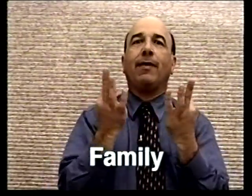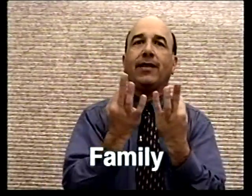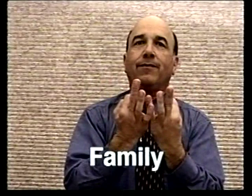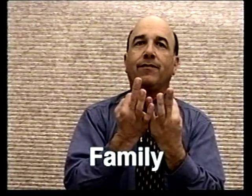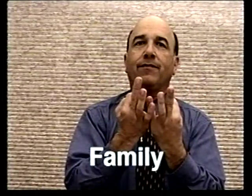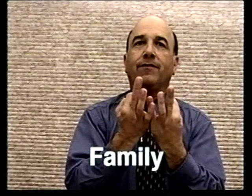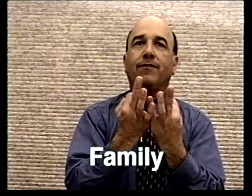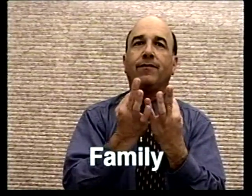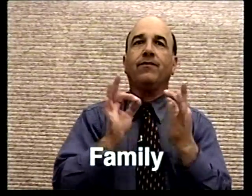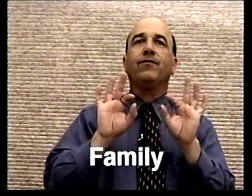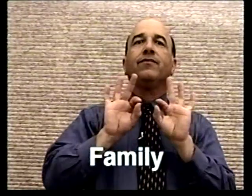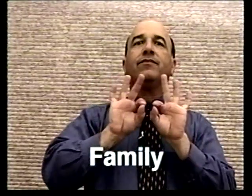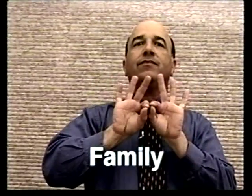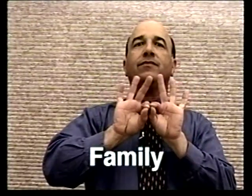Family.